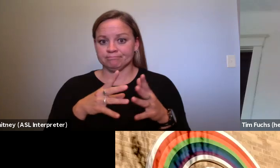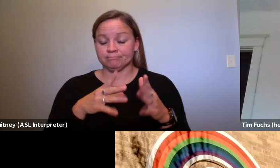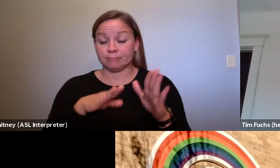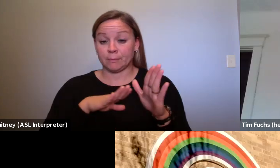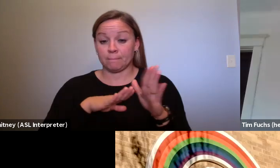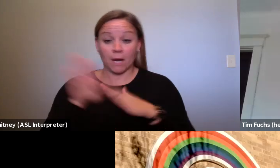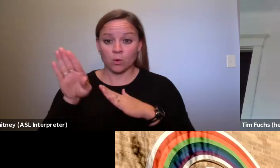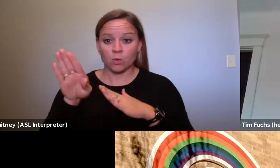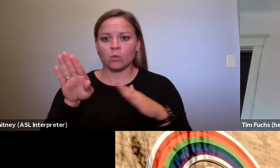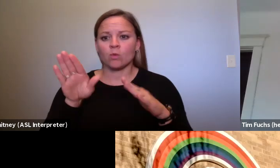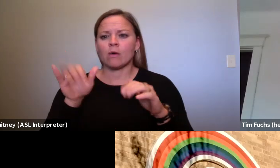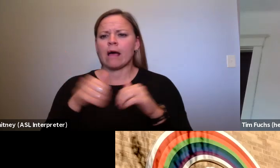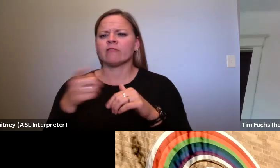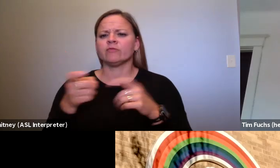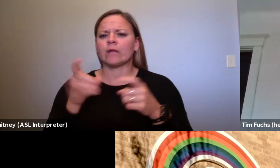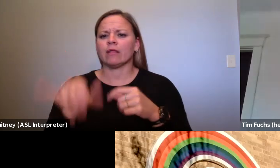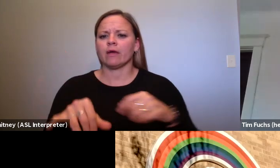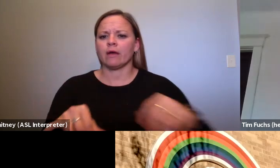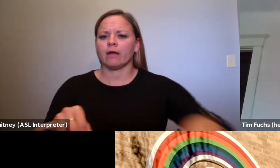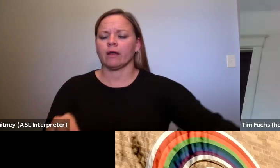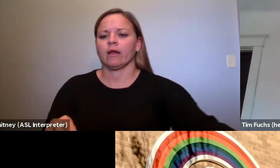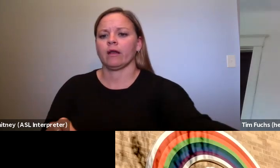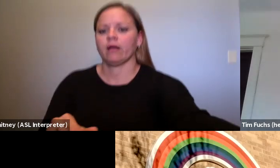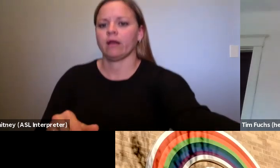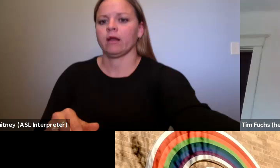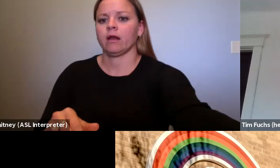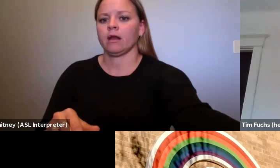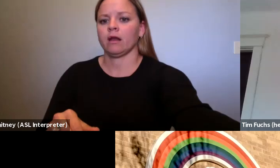unbelievable. So how have you all dealt with that in the Denver area?